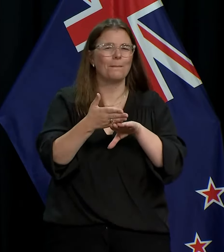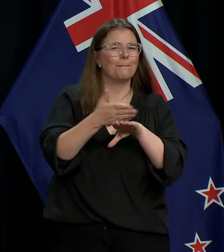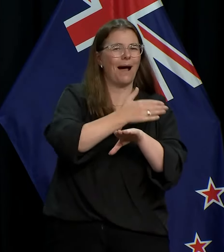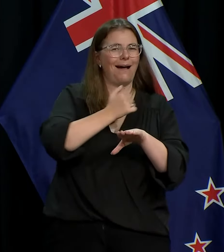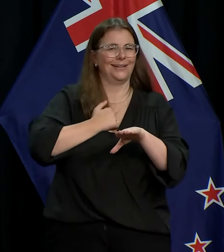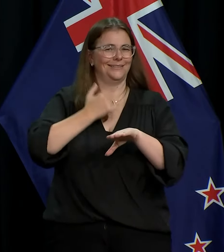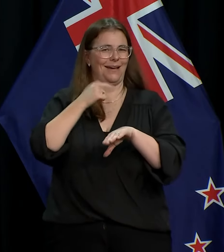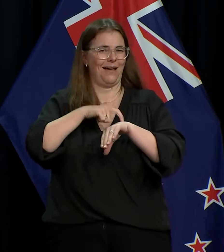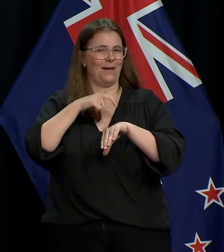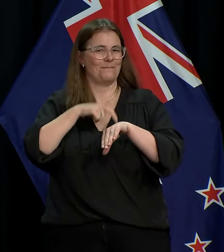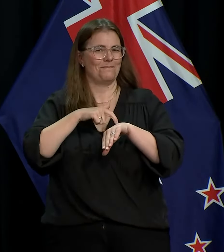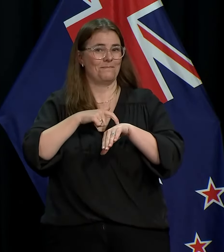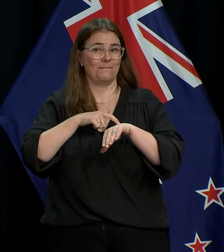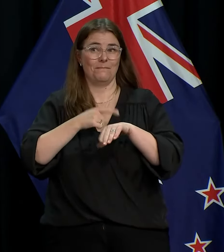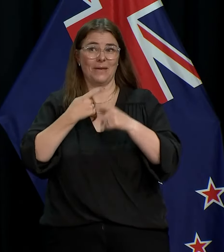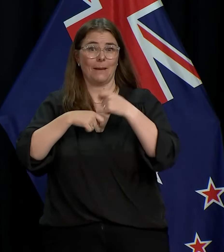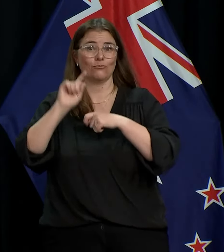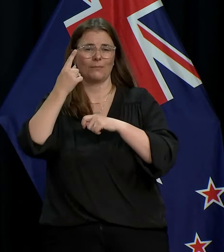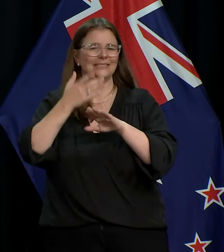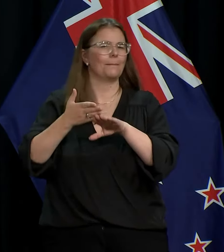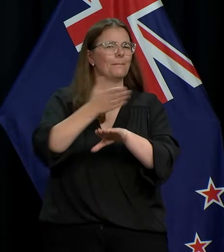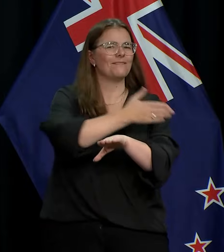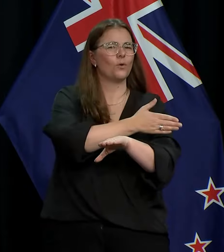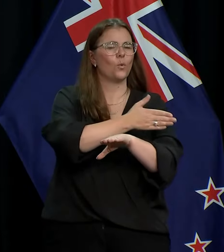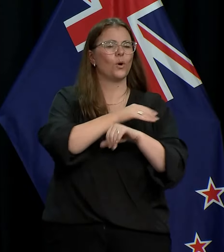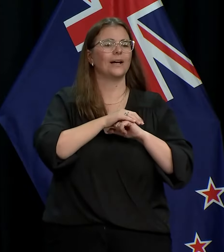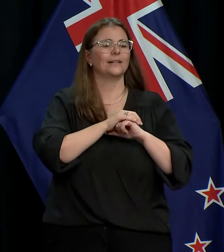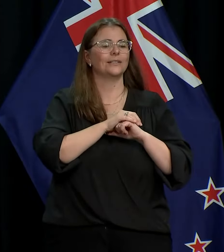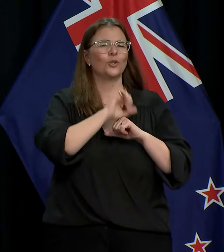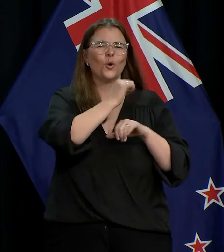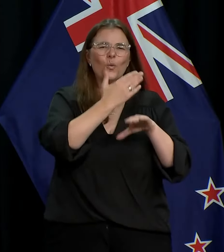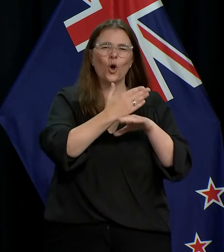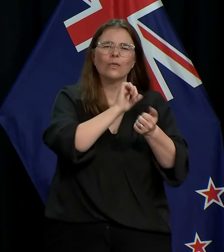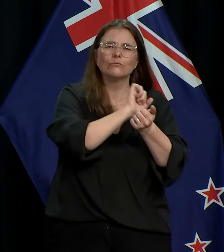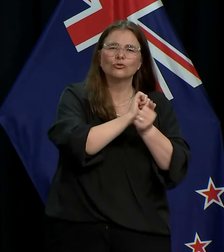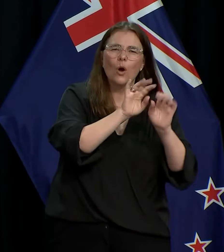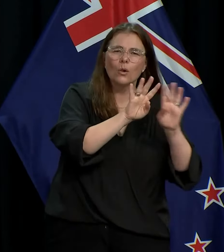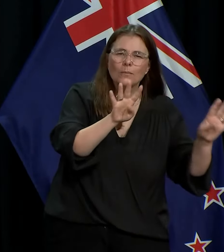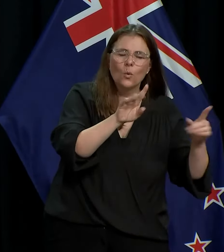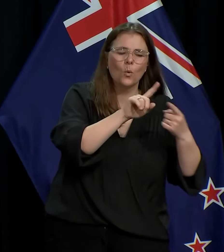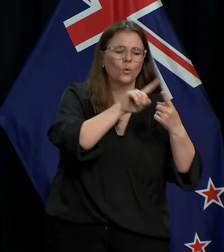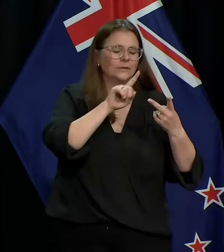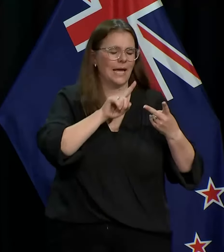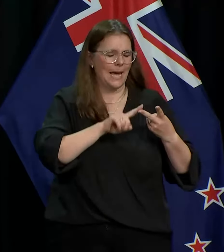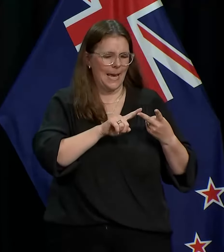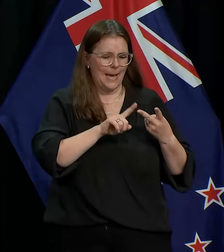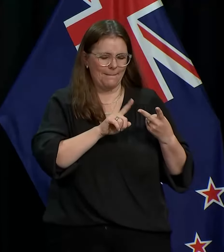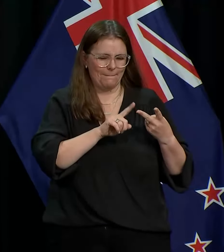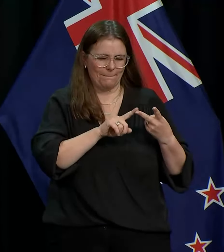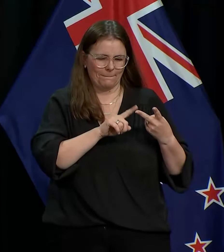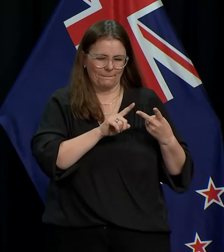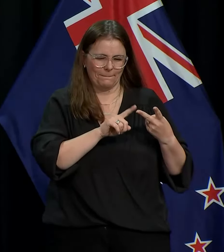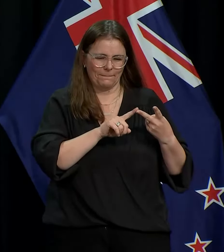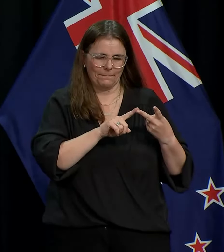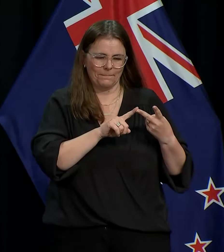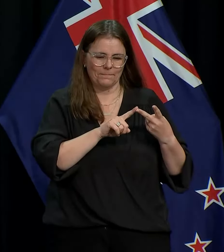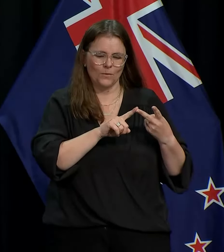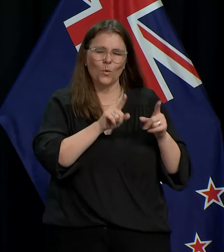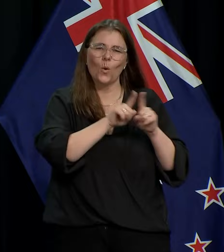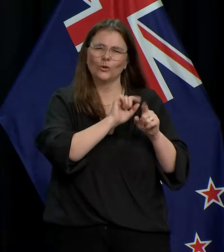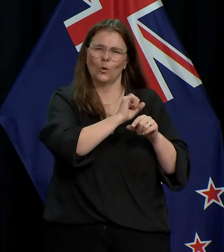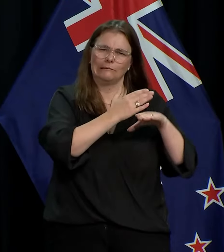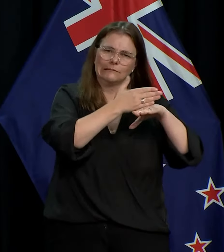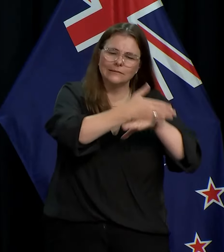predates my role in this office. So Dame June's activity on the parole board, or certainly in